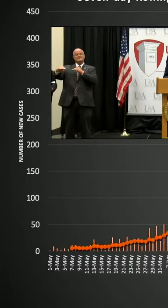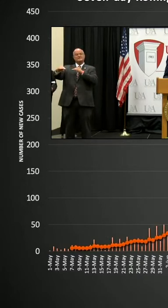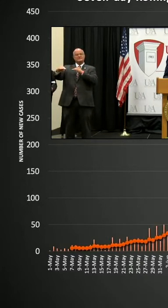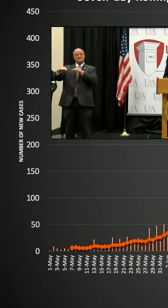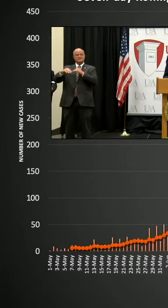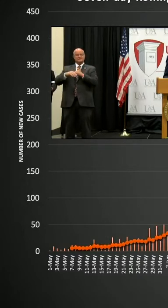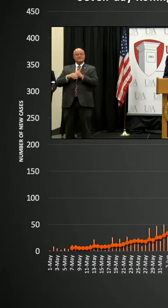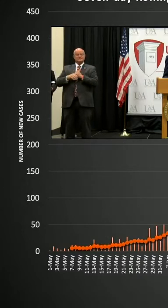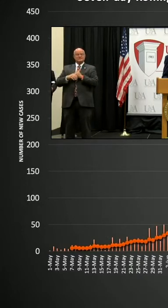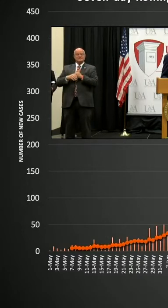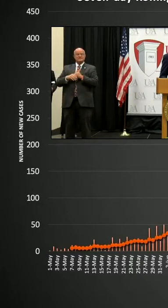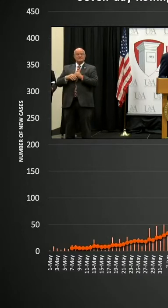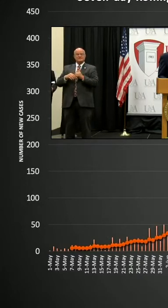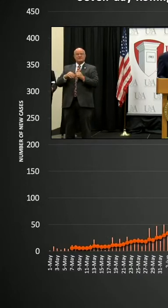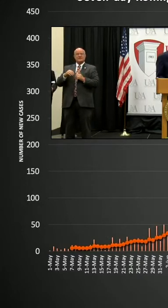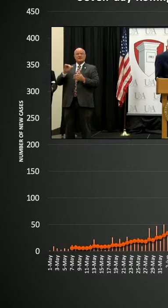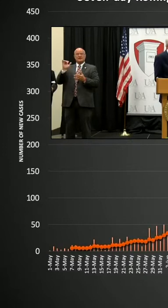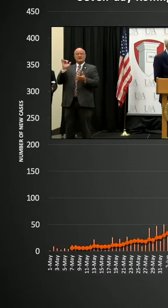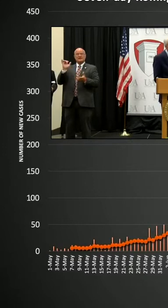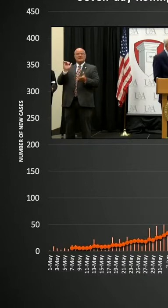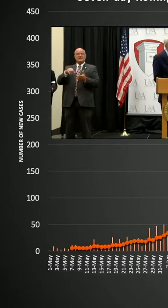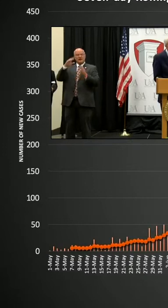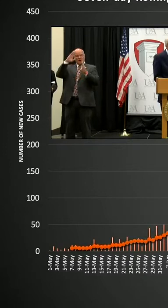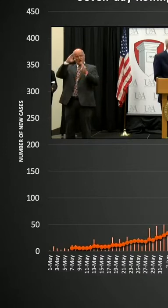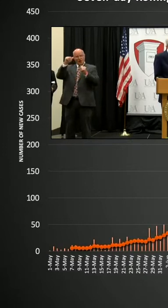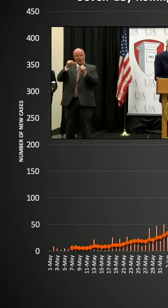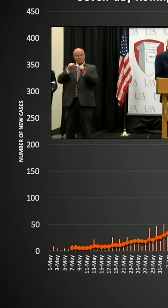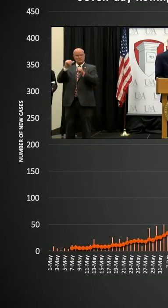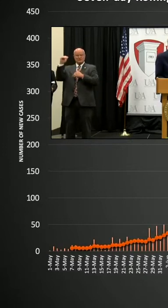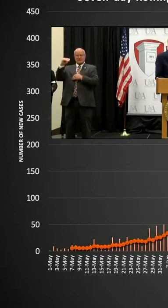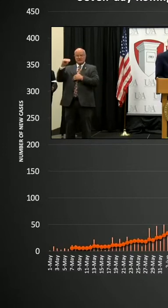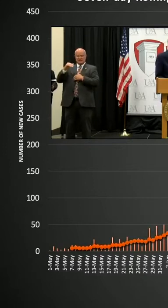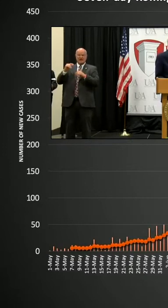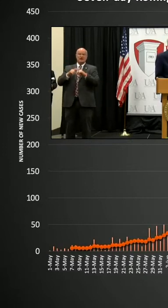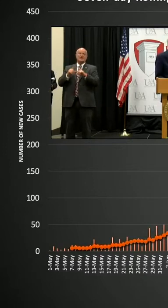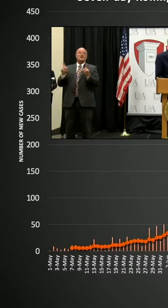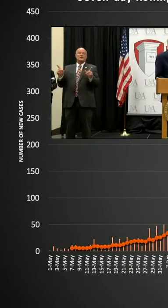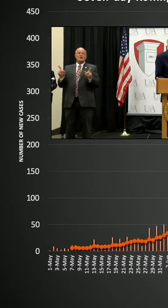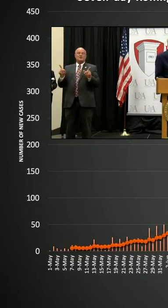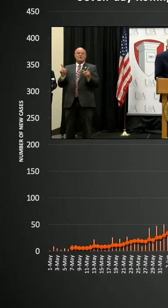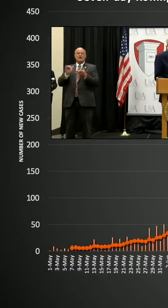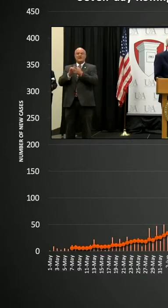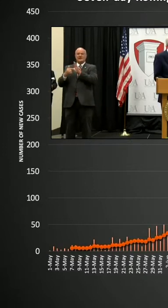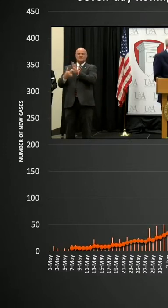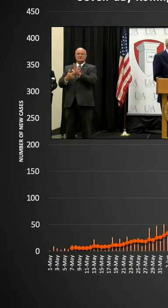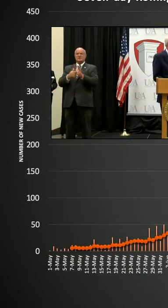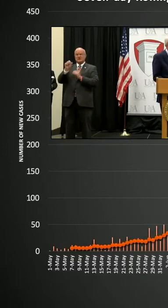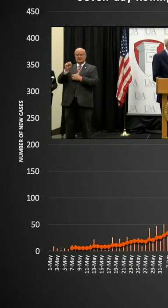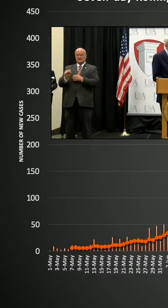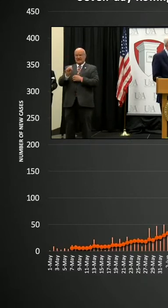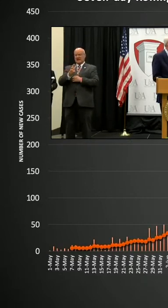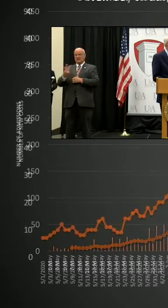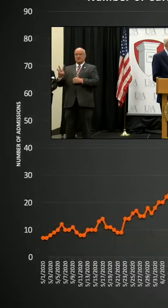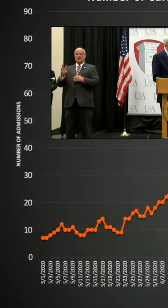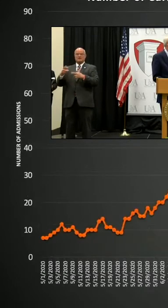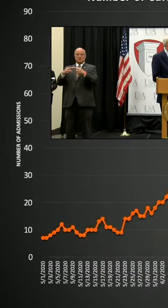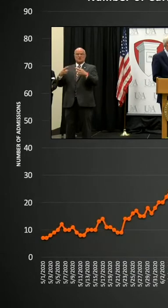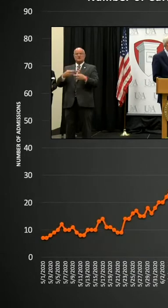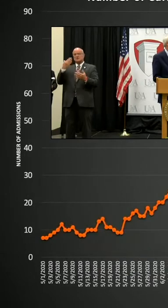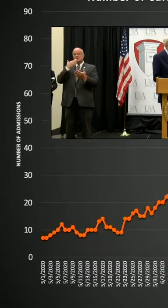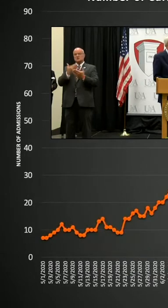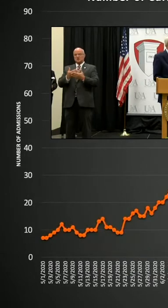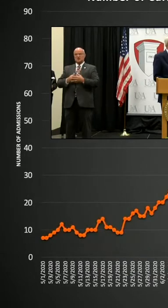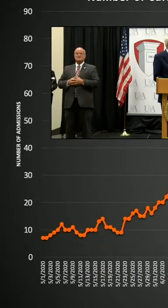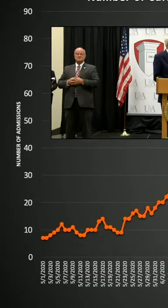very flat, which we hope that will come down, but that shows the Southwest region looking pretty